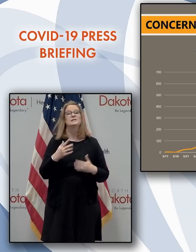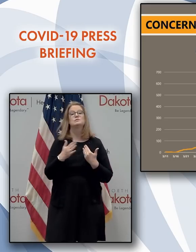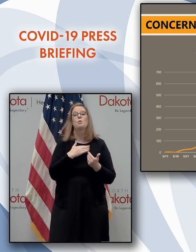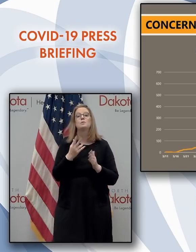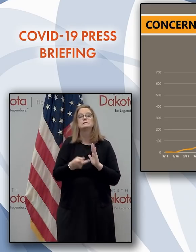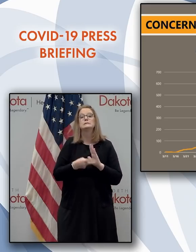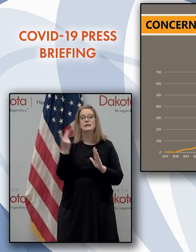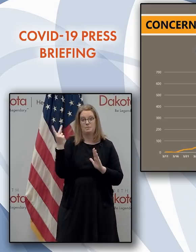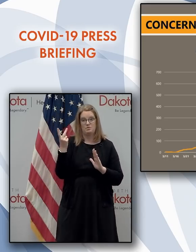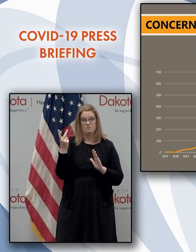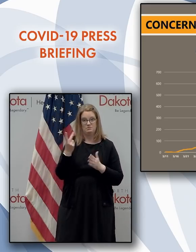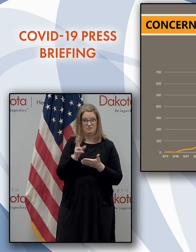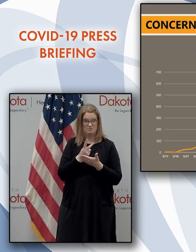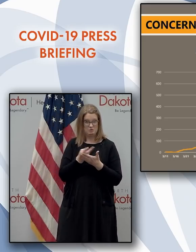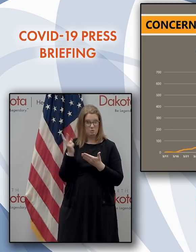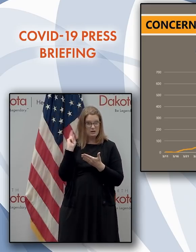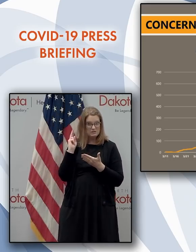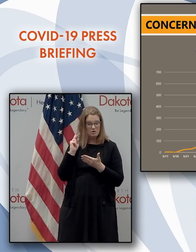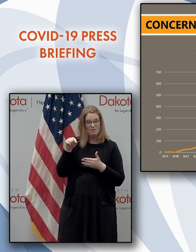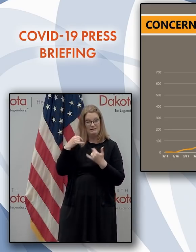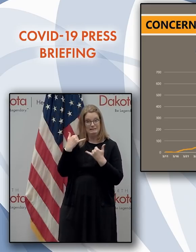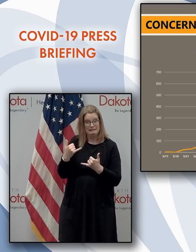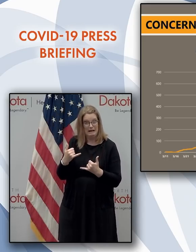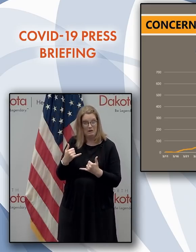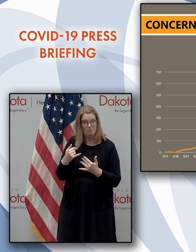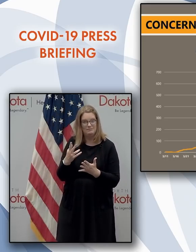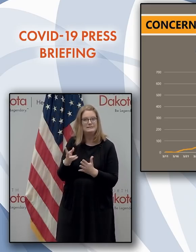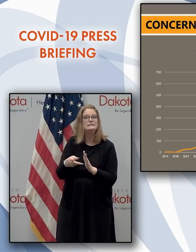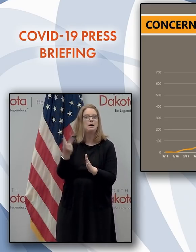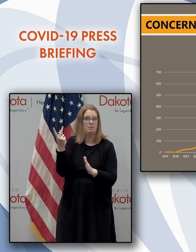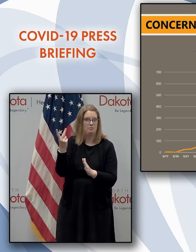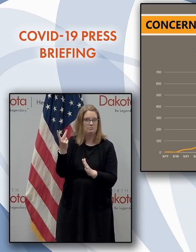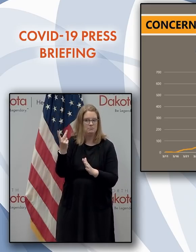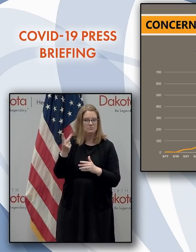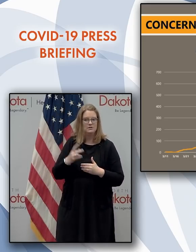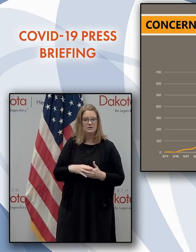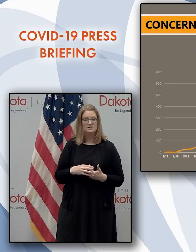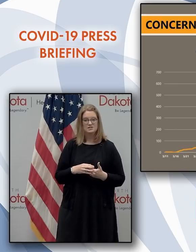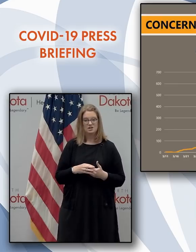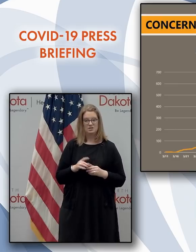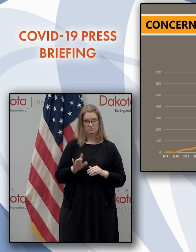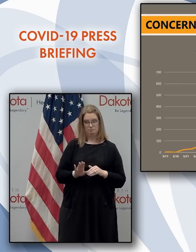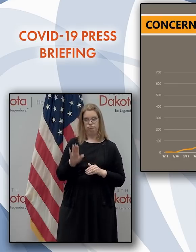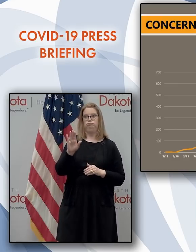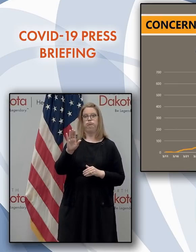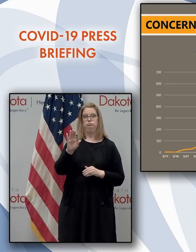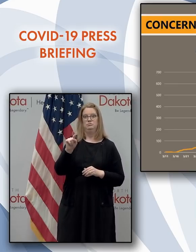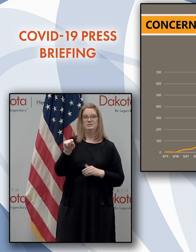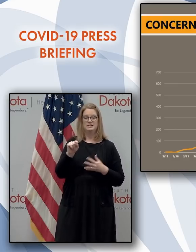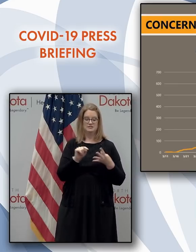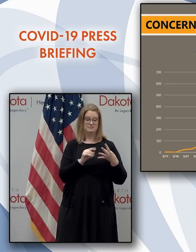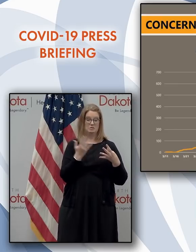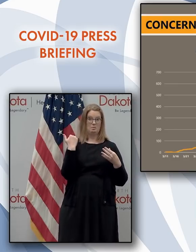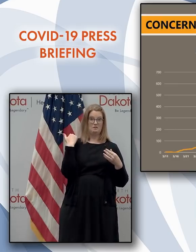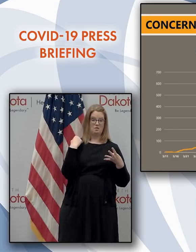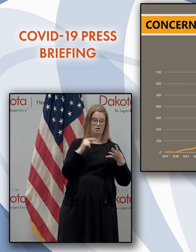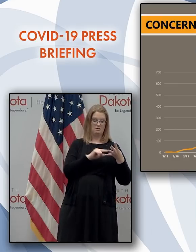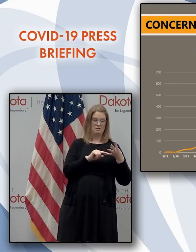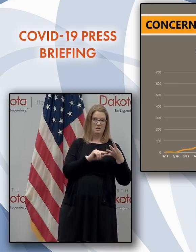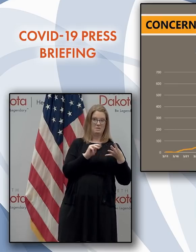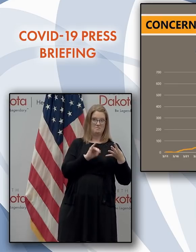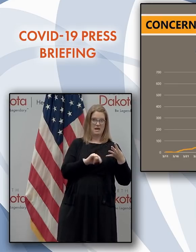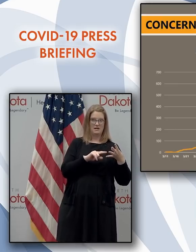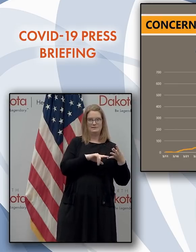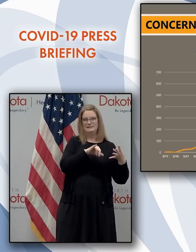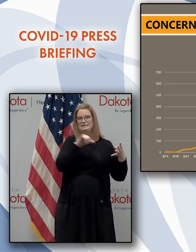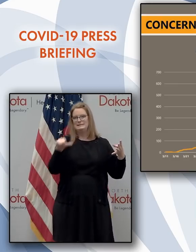cases 2 weeks ago, and returning to those levels that we saw at the end of May. But again, part of the reason why